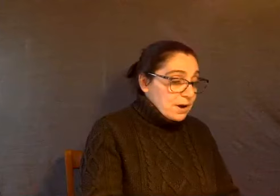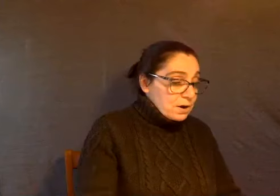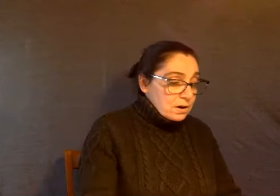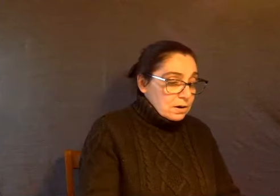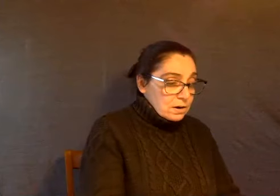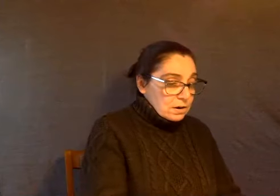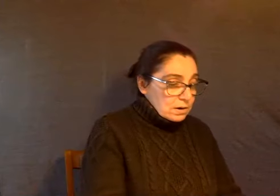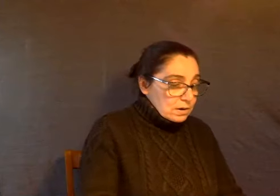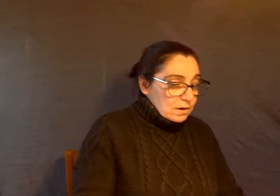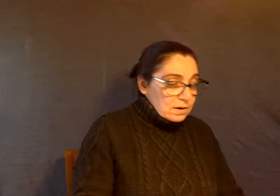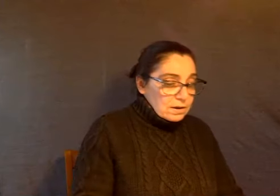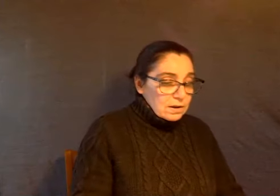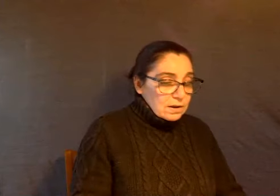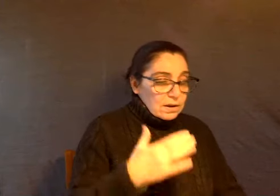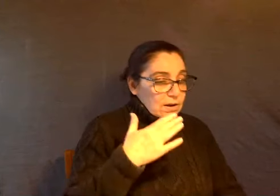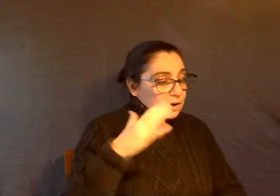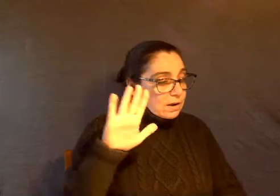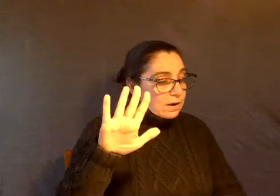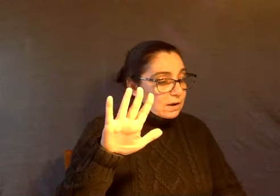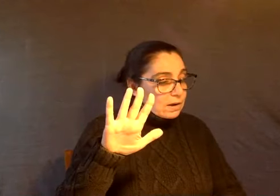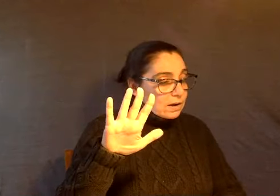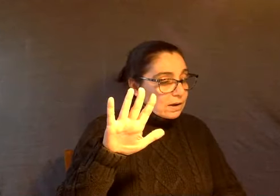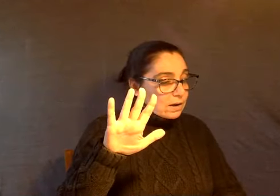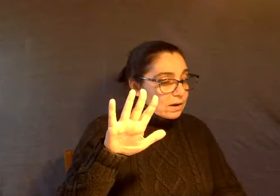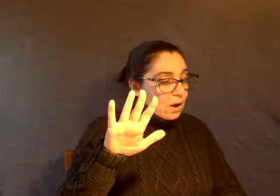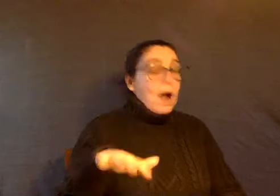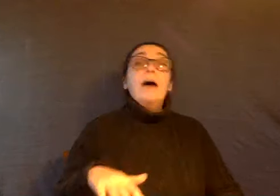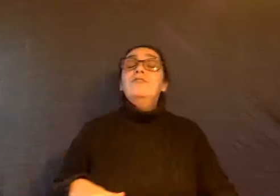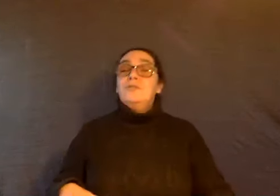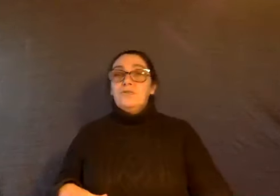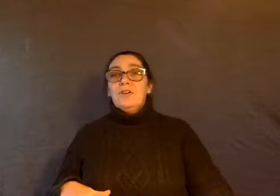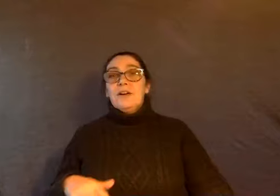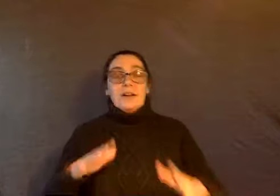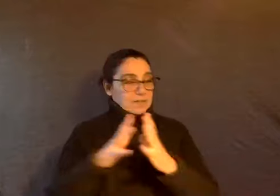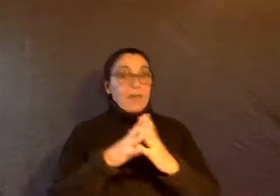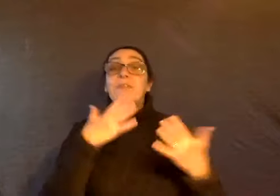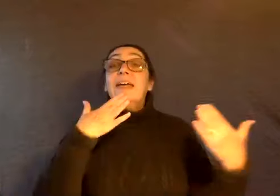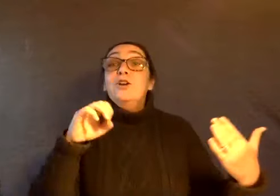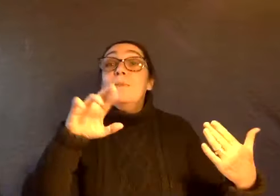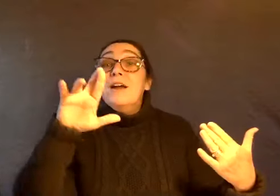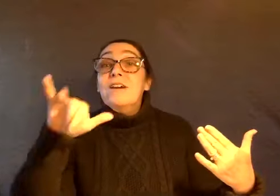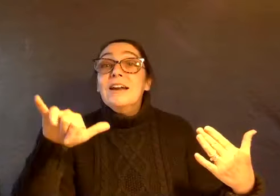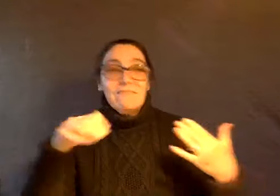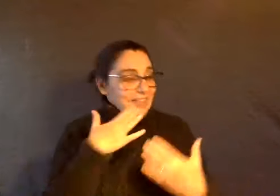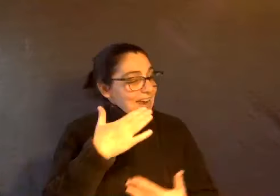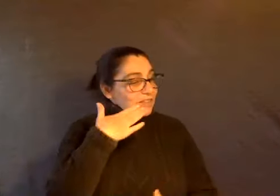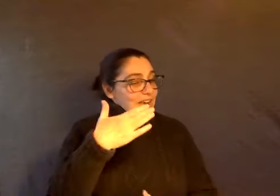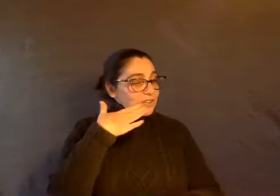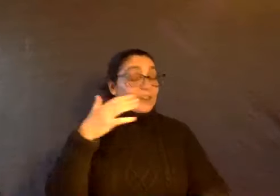Mayor. Like, wait a minute. Oh, how did you lose your hearing? Thank you, Mary. Thank you, thank you, thank you.